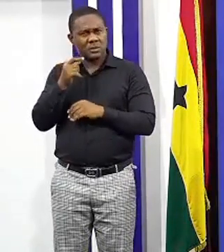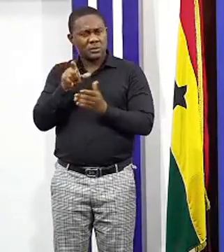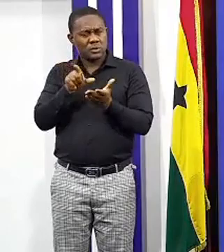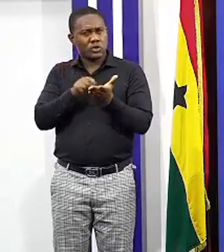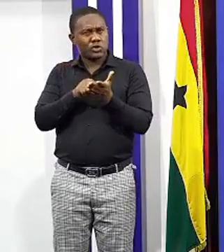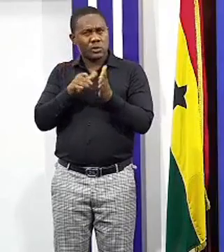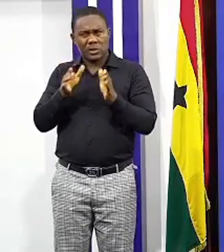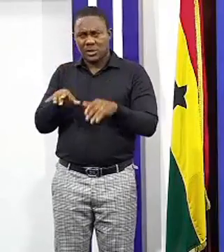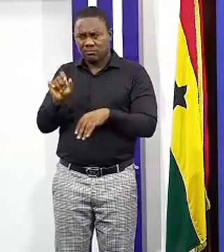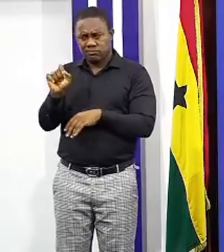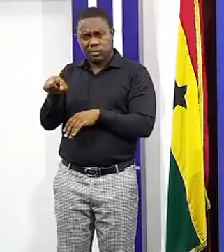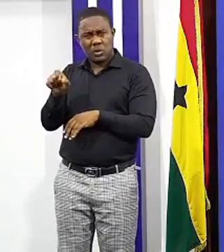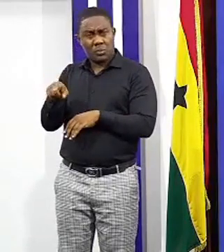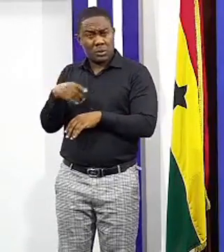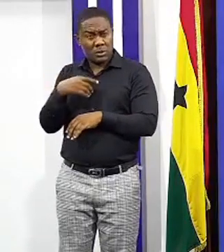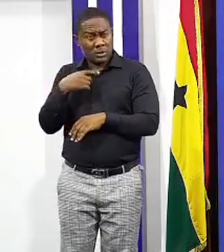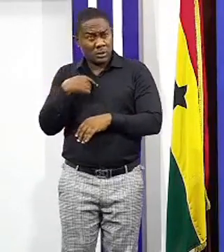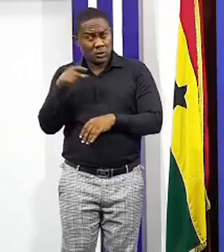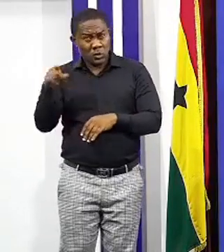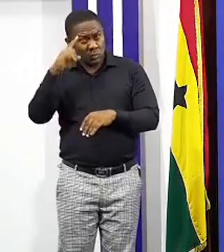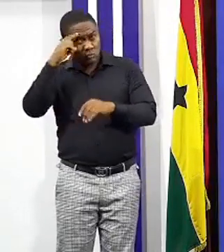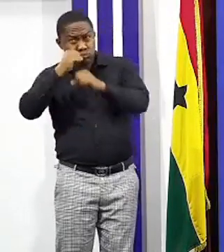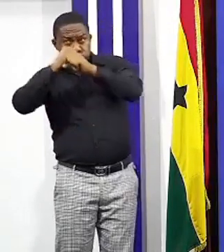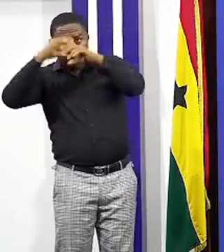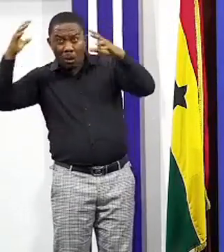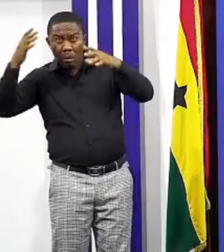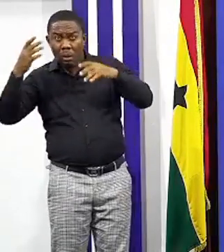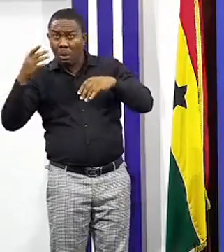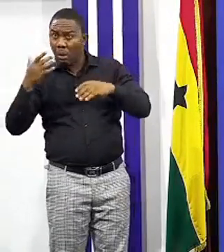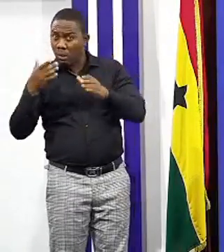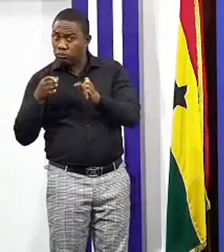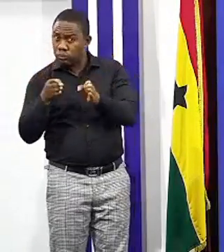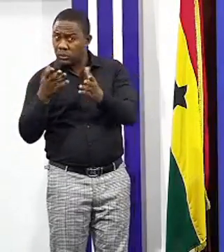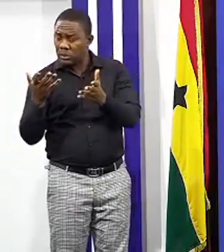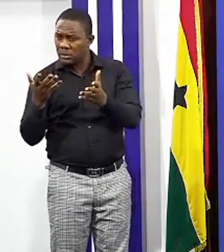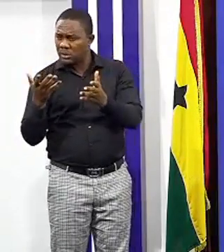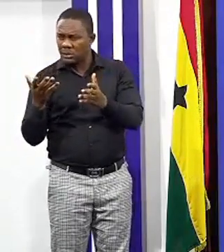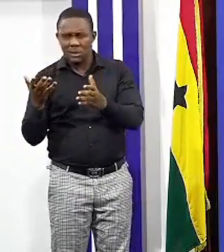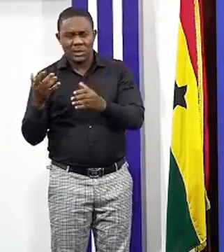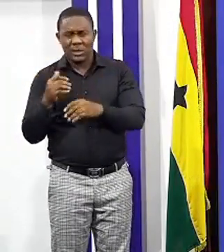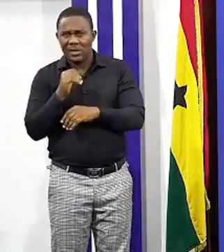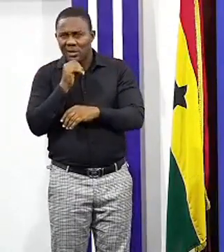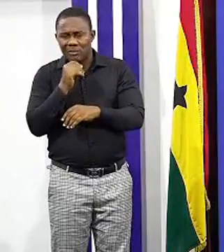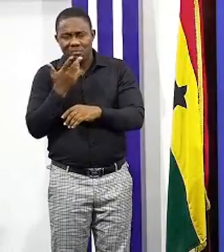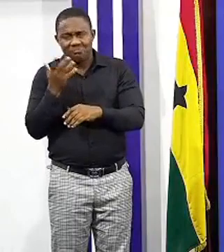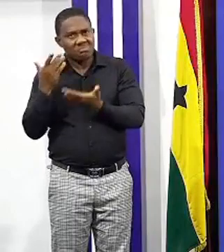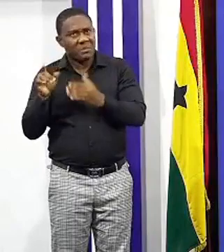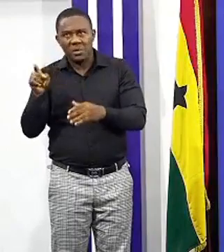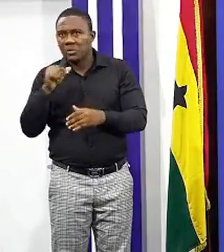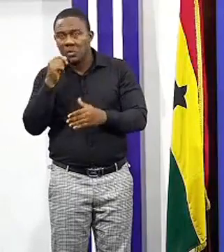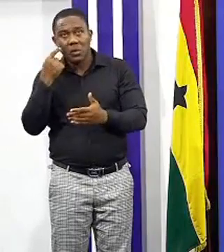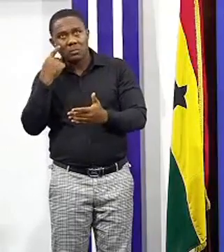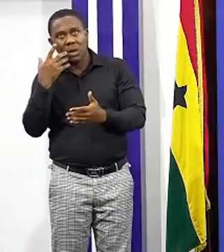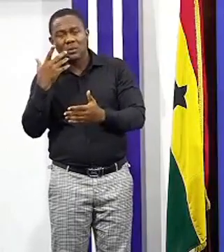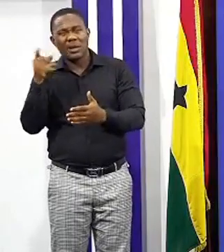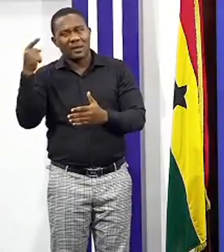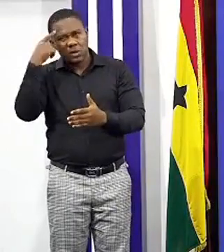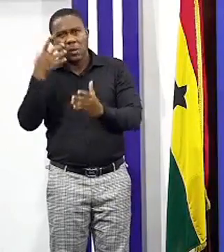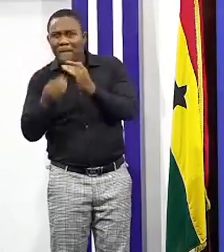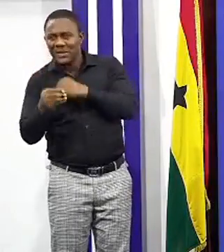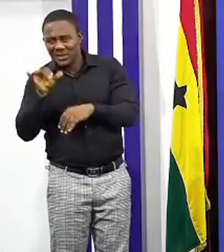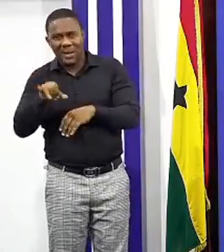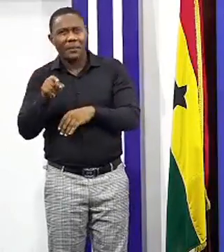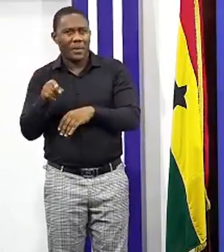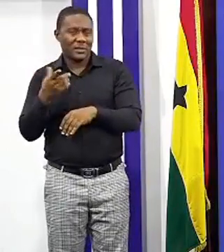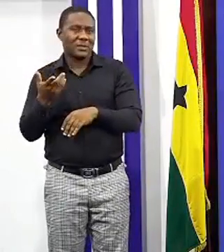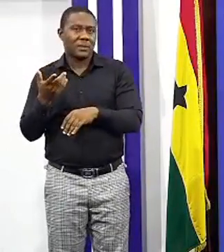you, is it a hypothesis or is this a model? I'm not too sure you caught and answered that part well. And it's part of what has fed into the question out